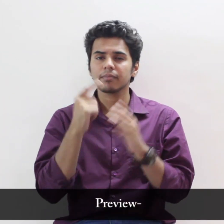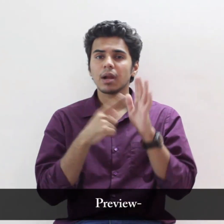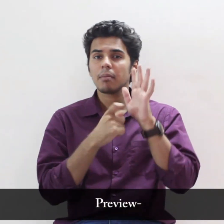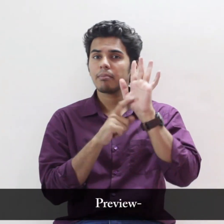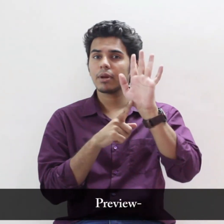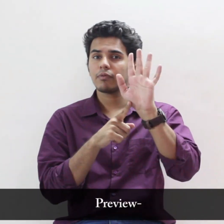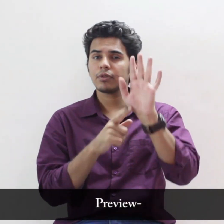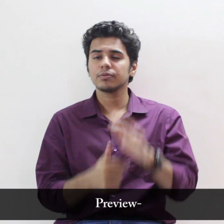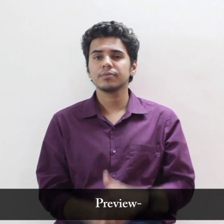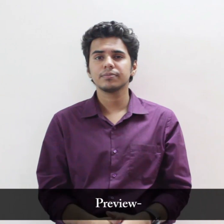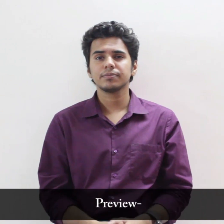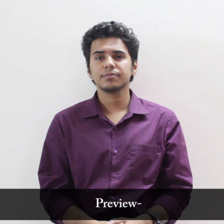Preview.